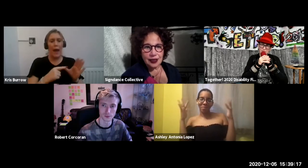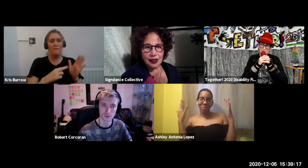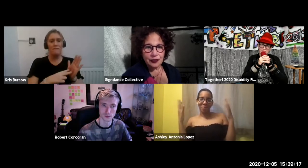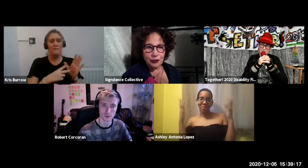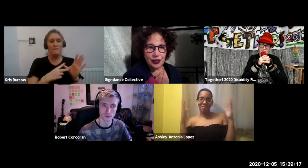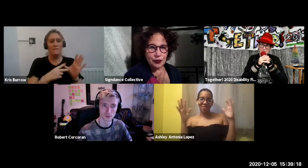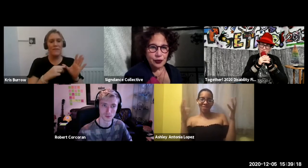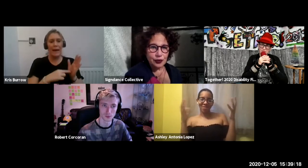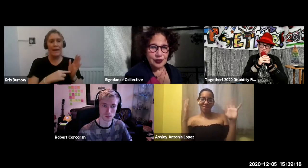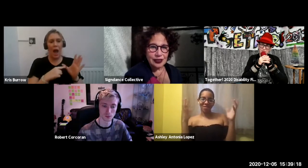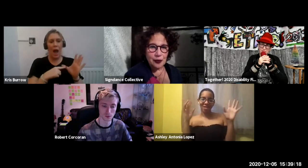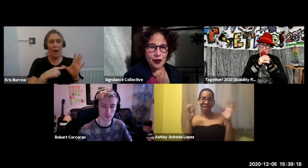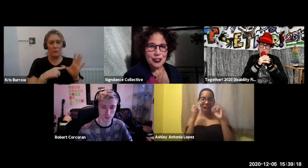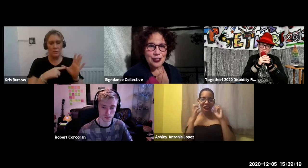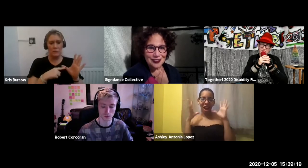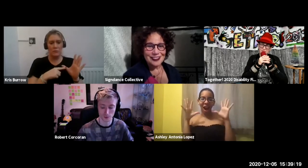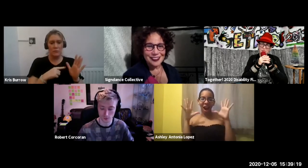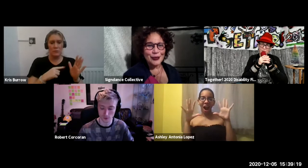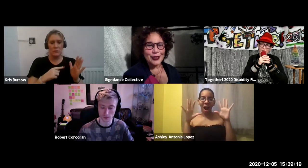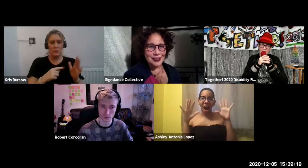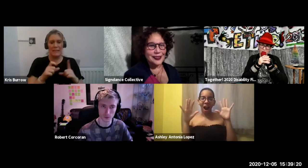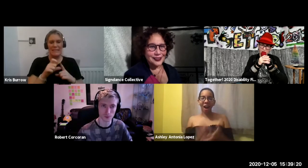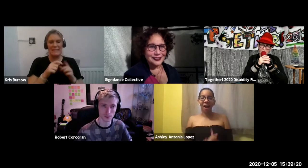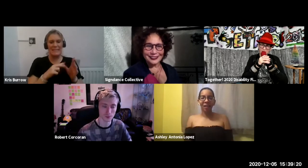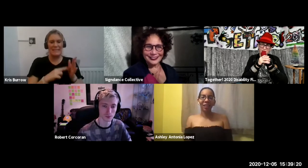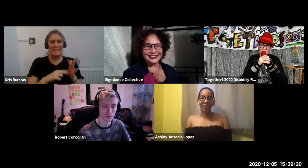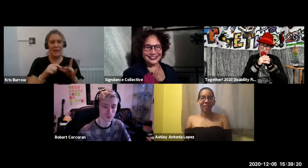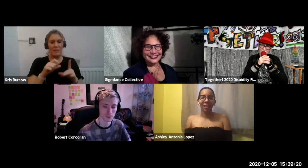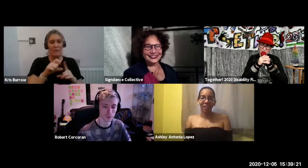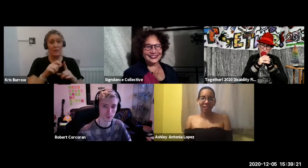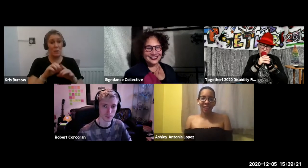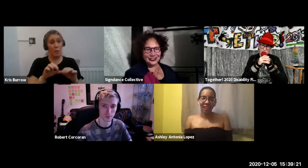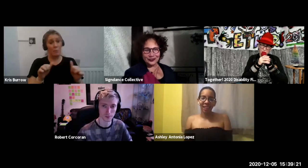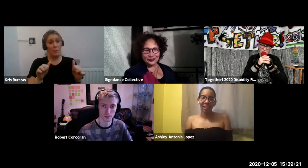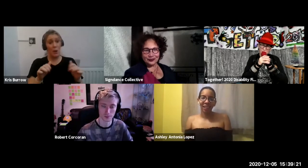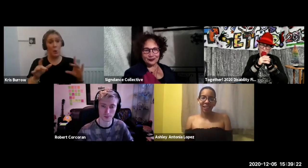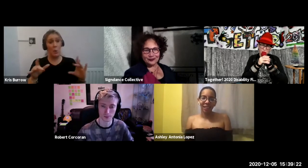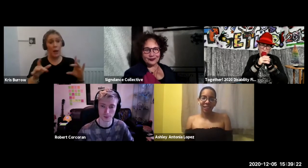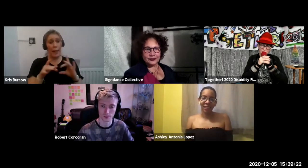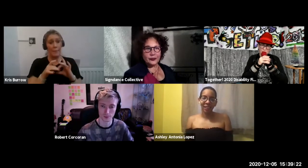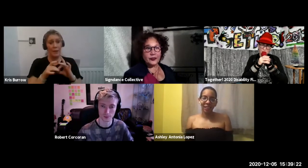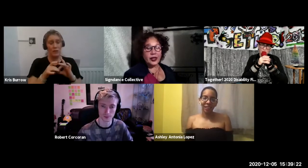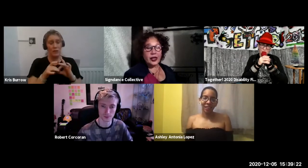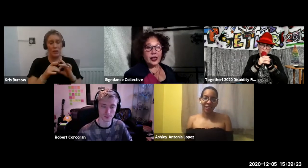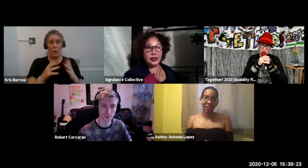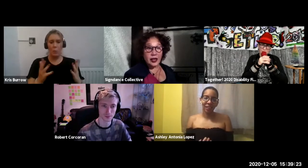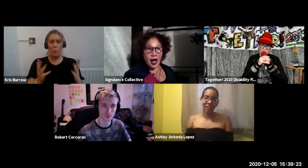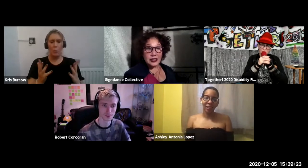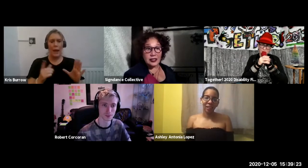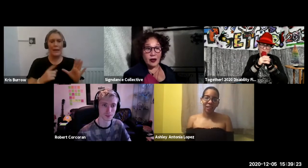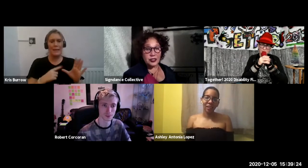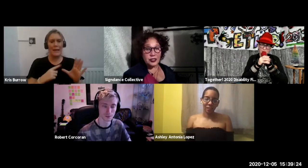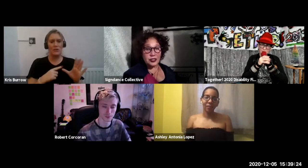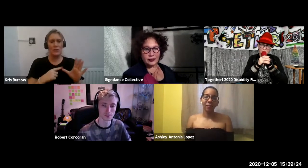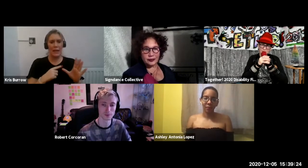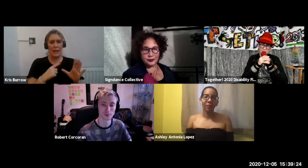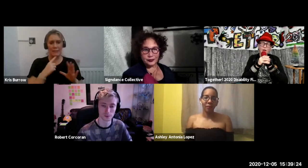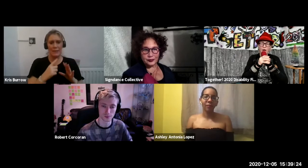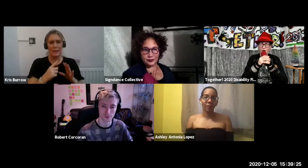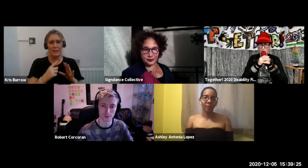it's kind of really cool collaborations. We're excited. And where's Angelina based at the moment? Graz,